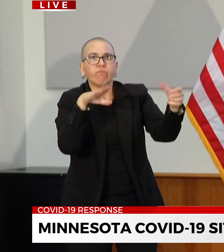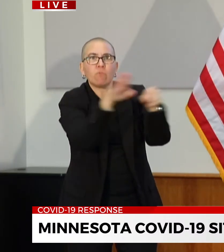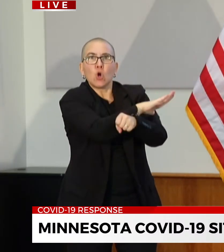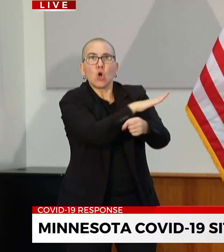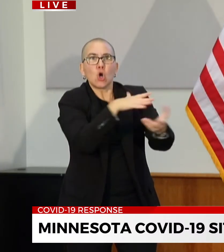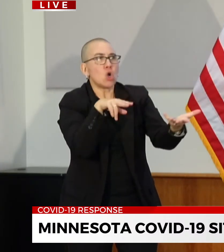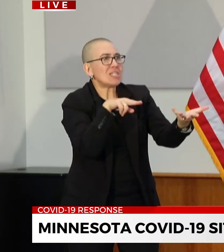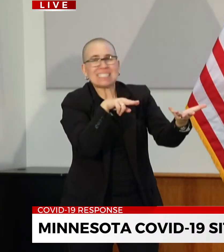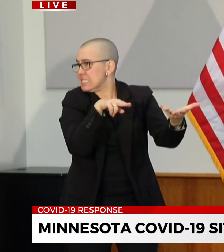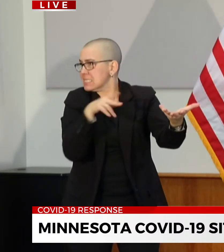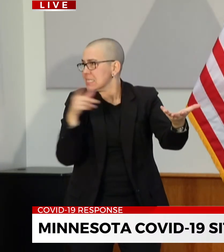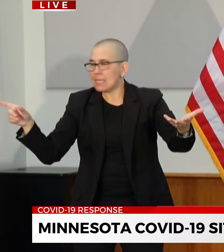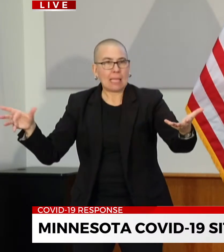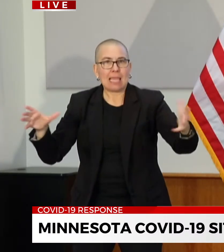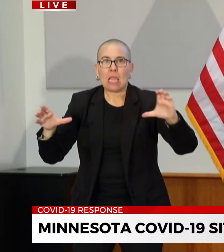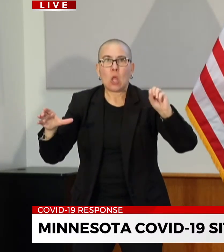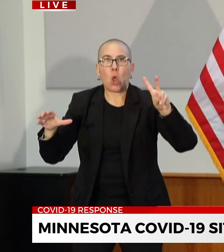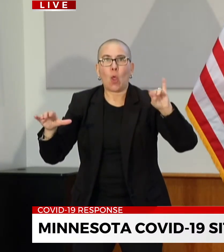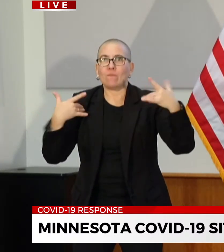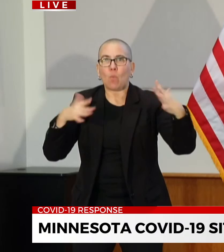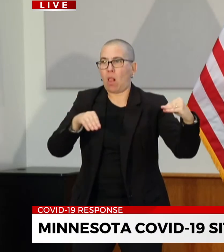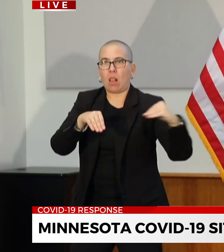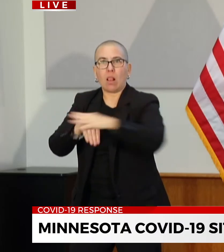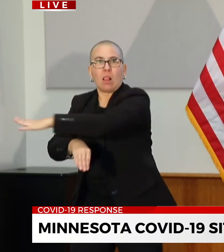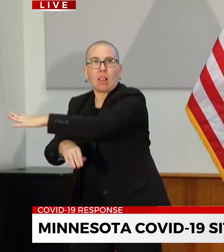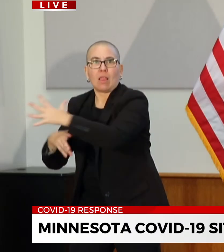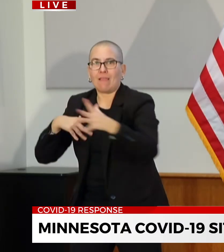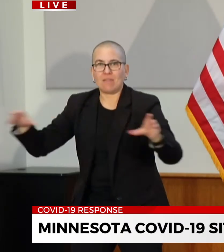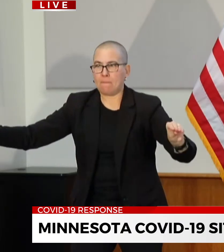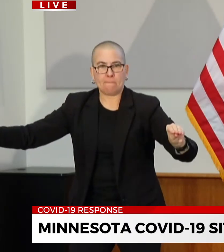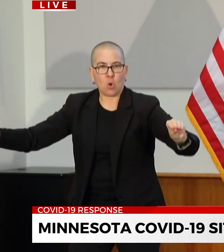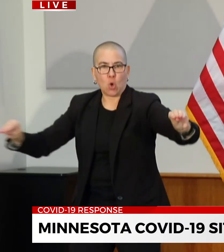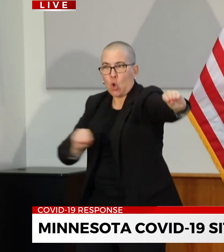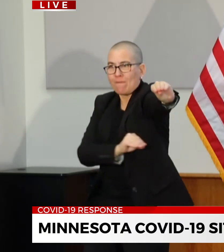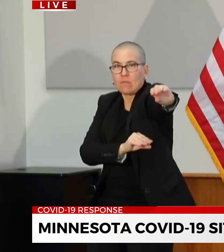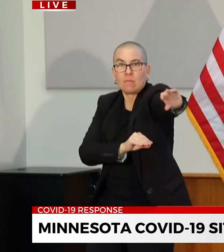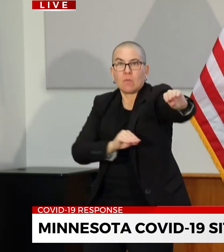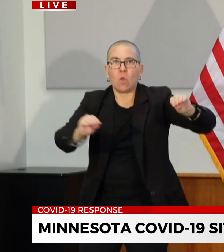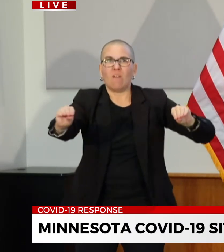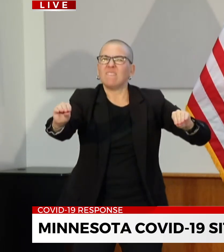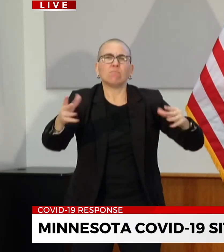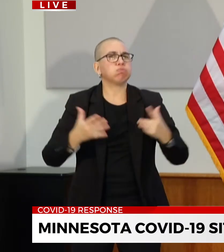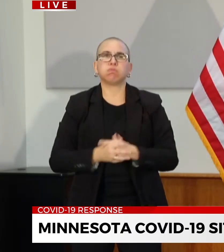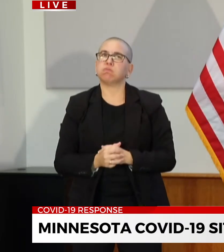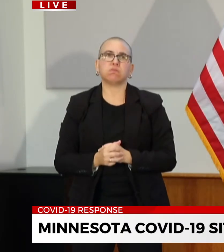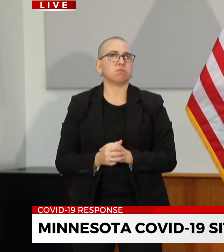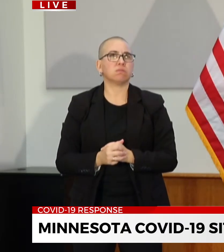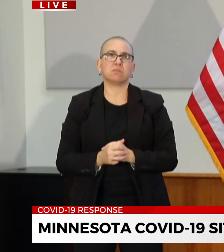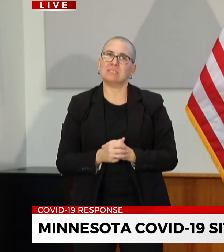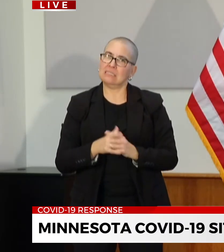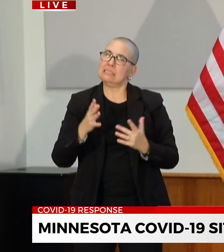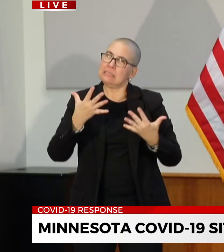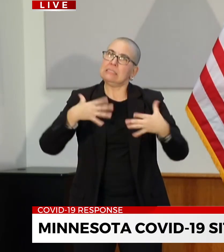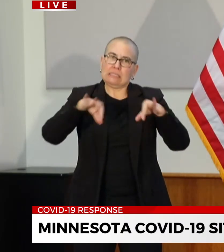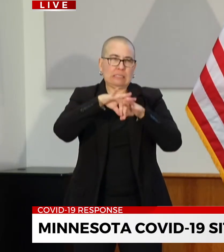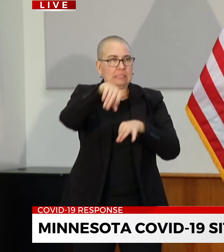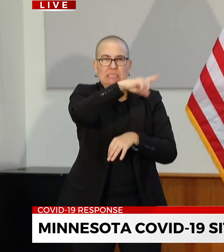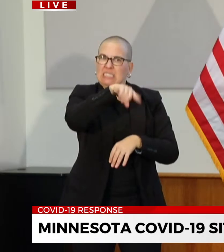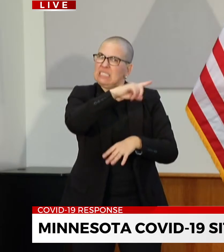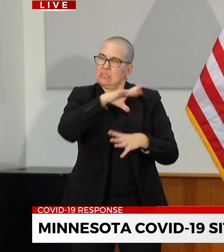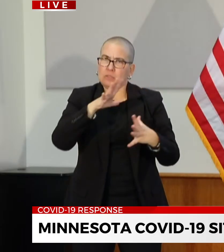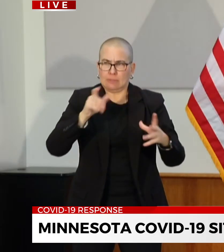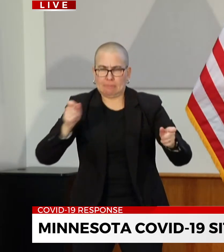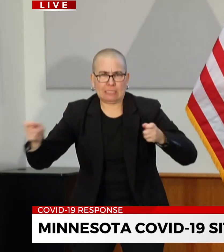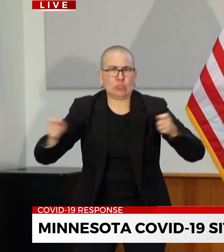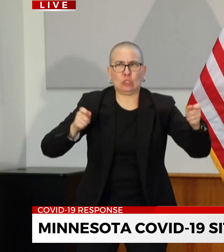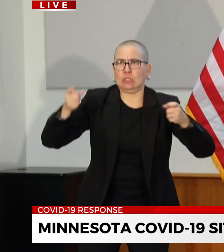and further away from their home to get the level of care that they need. But it's a good thing that they're working so hard to manage hospital capacity